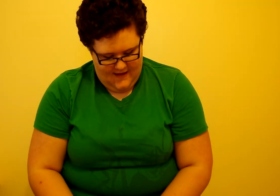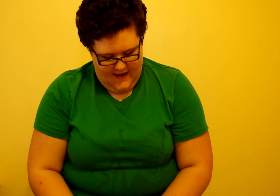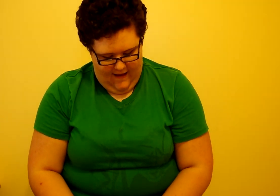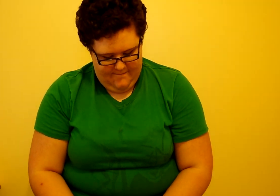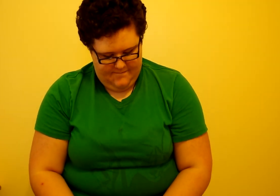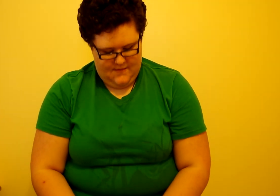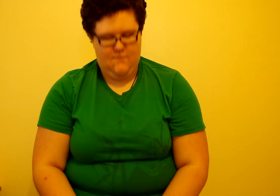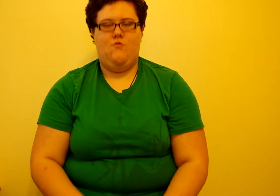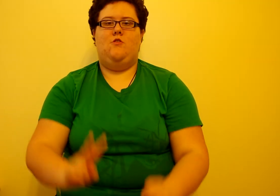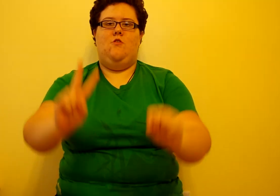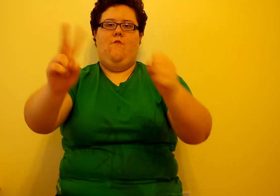Yeah. Preserve